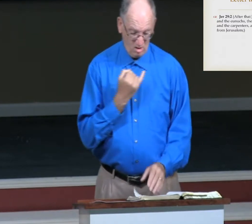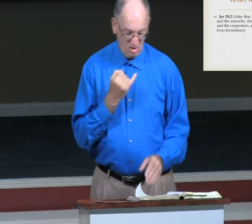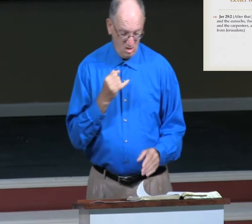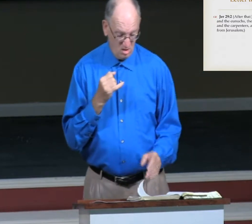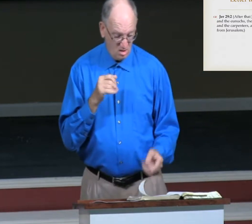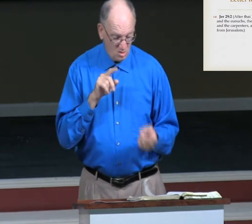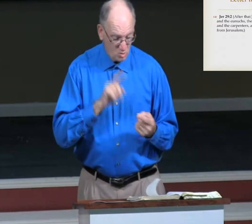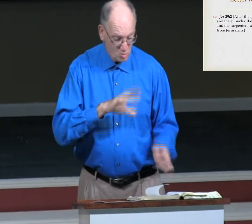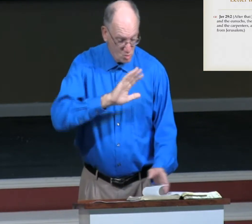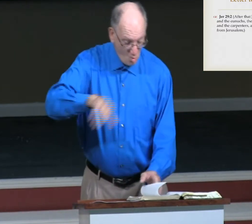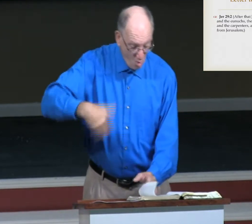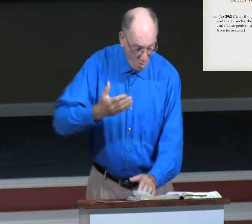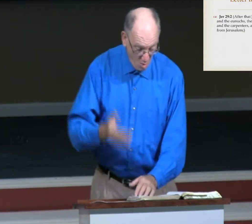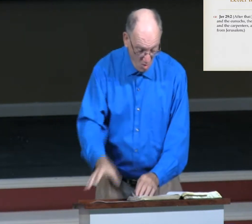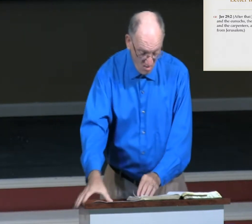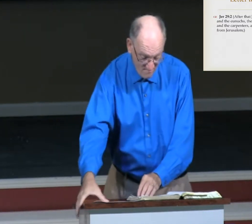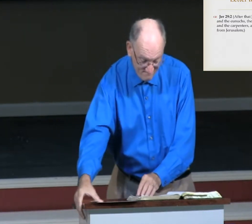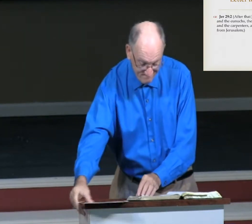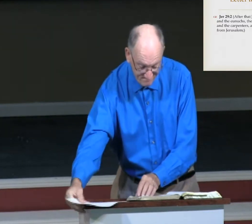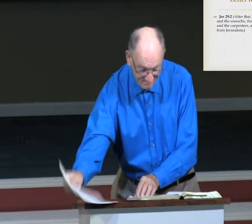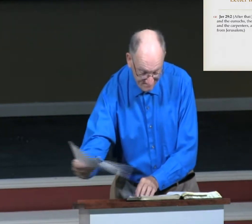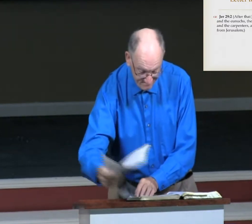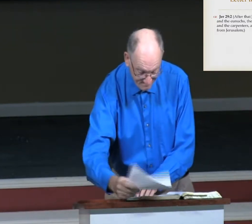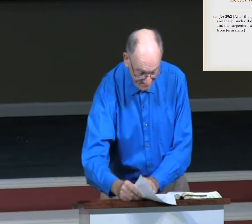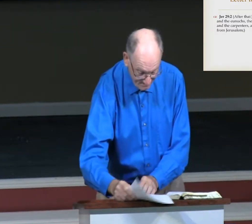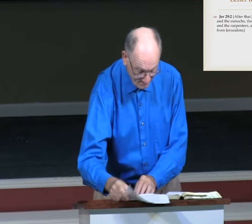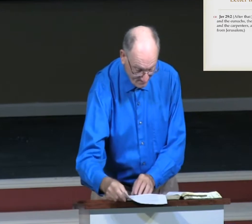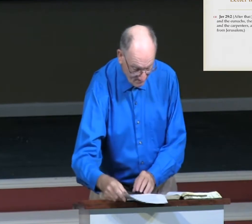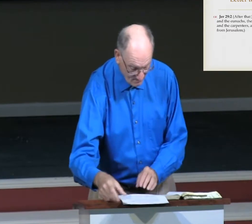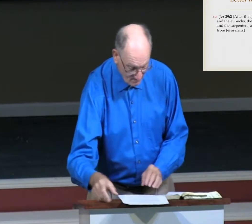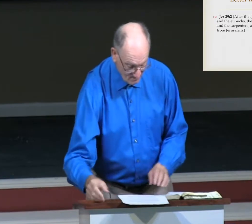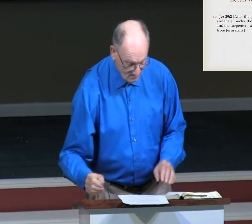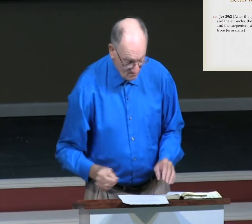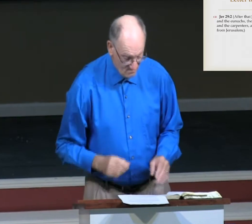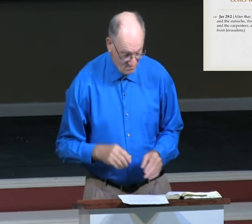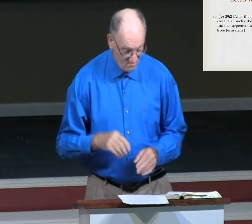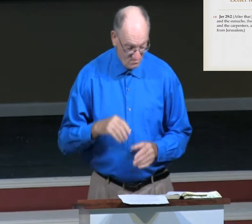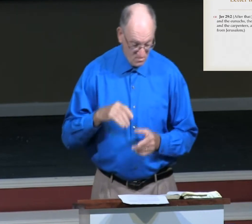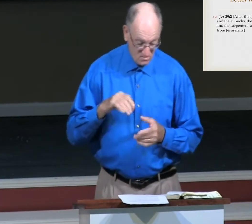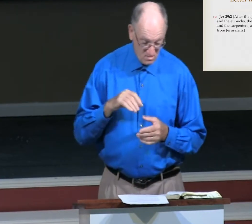Israel, unto all that are carried away captives,